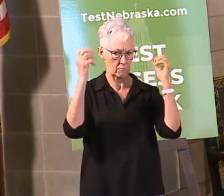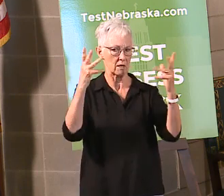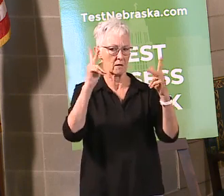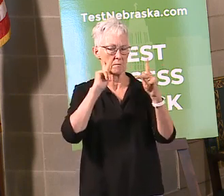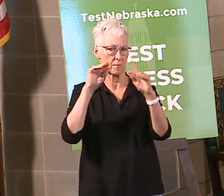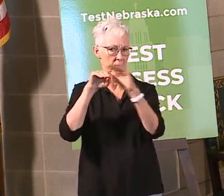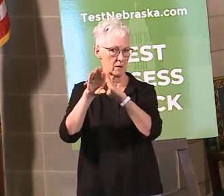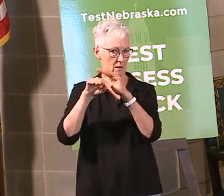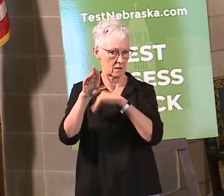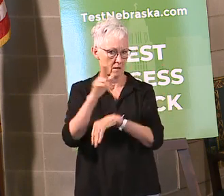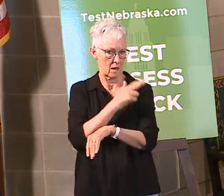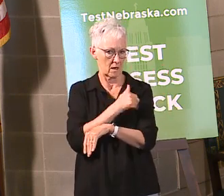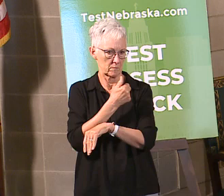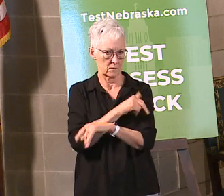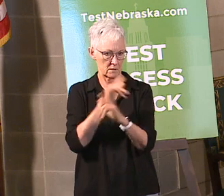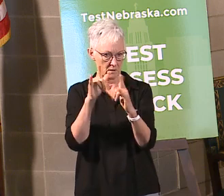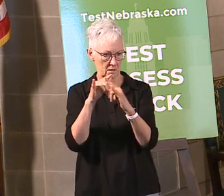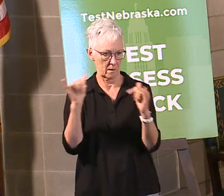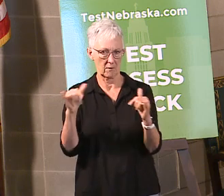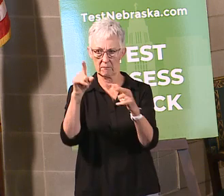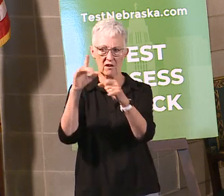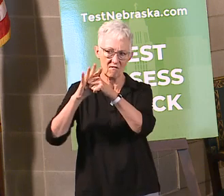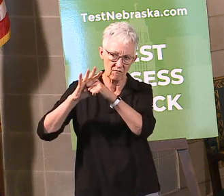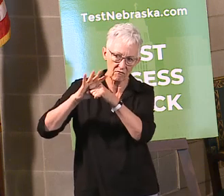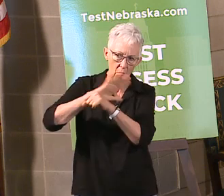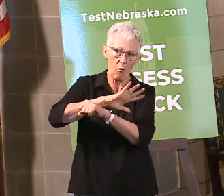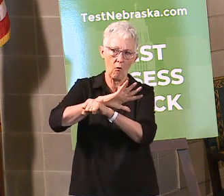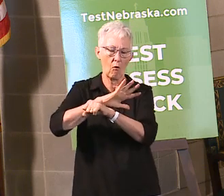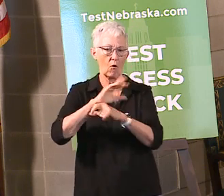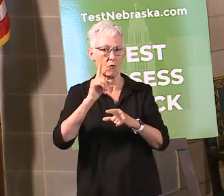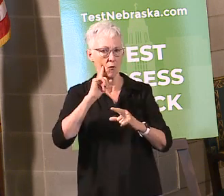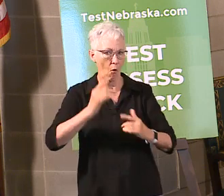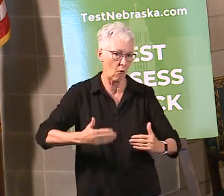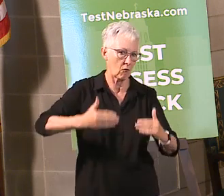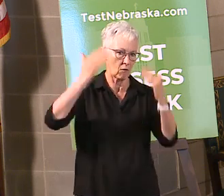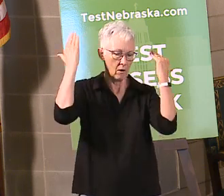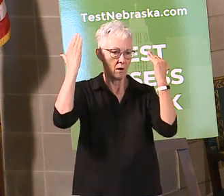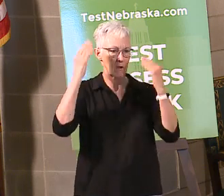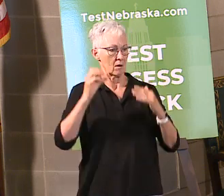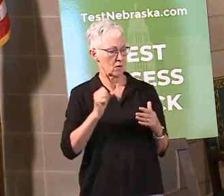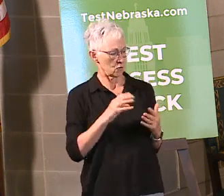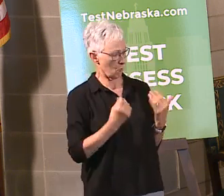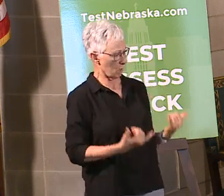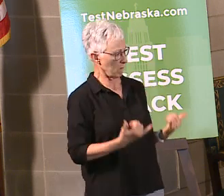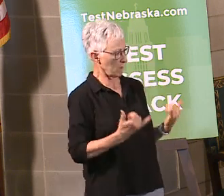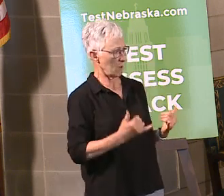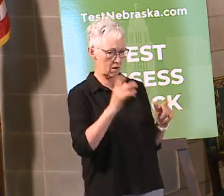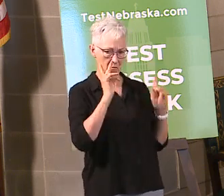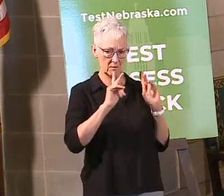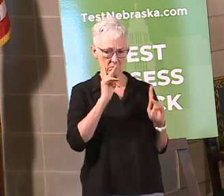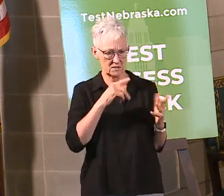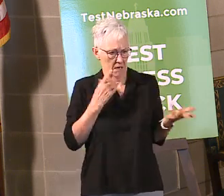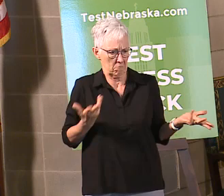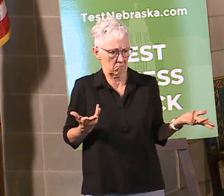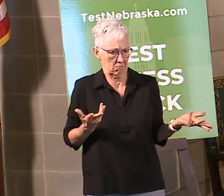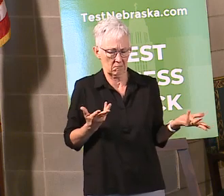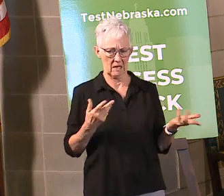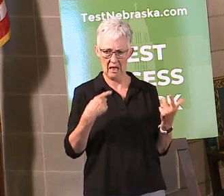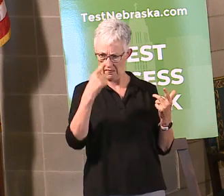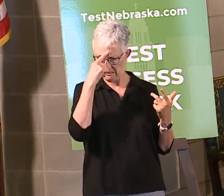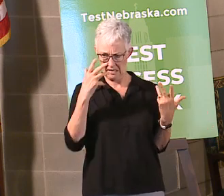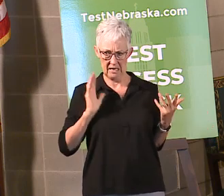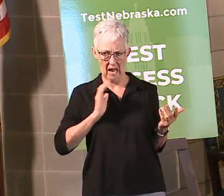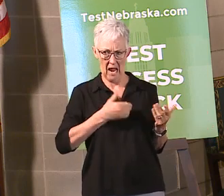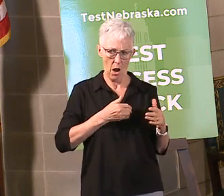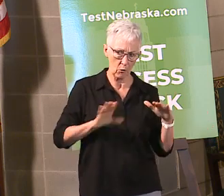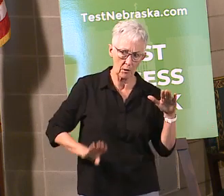positive COVID-19 cases, one would make the assumption that we are past our peak. Given this positive data, are you reconsidering how and when